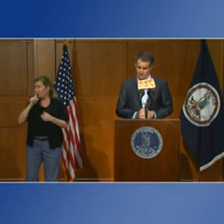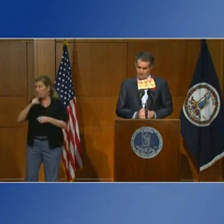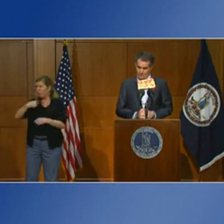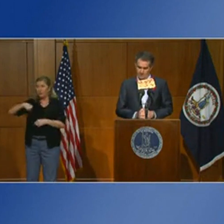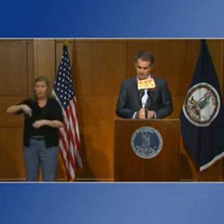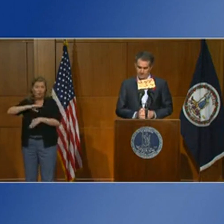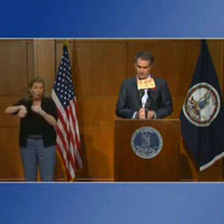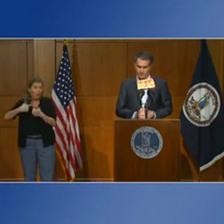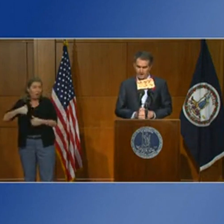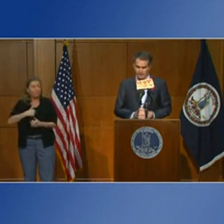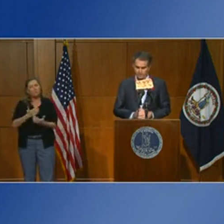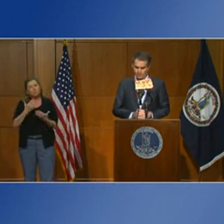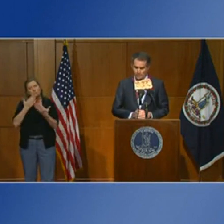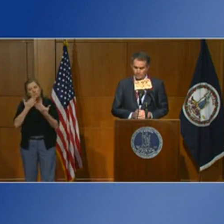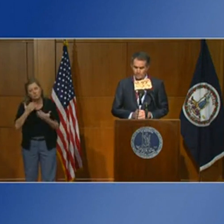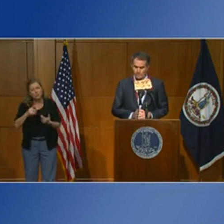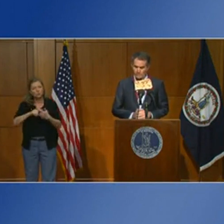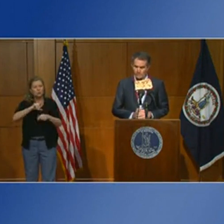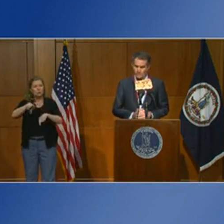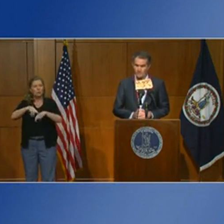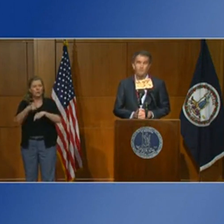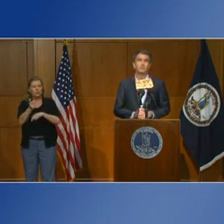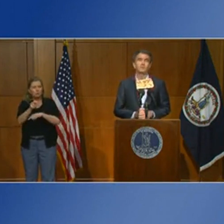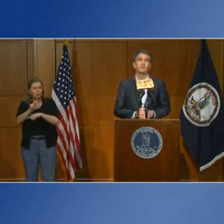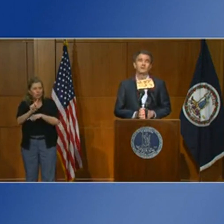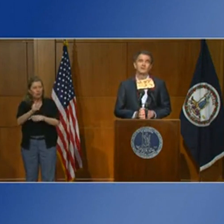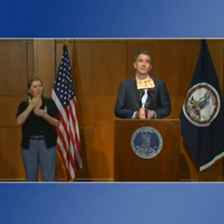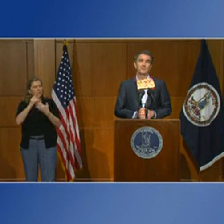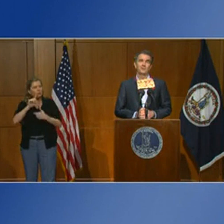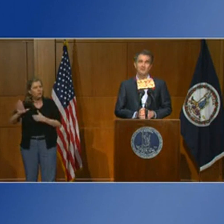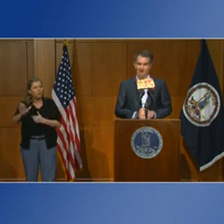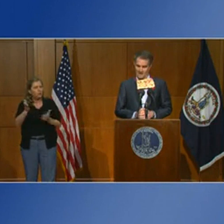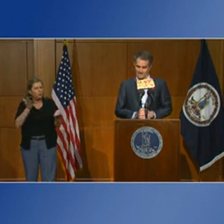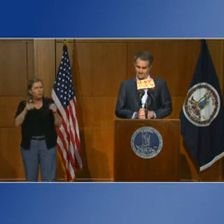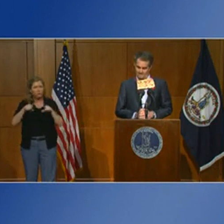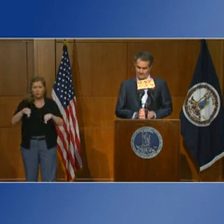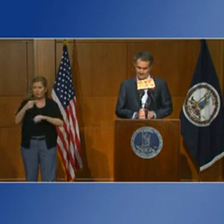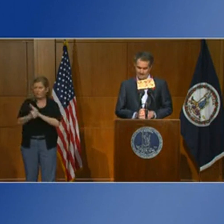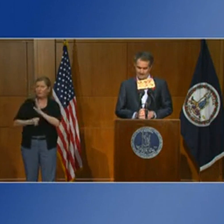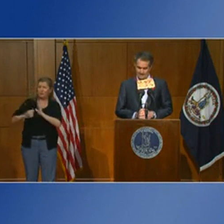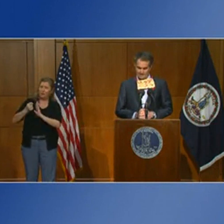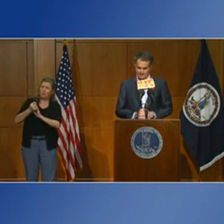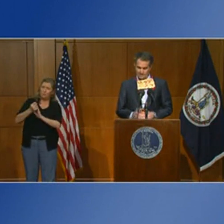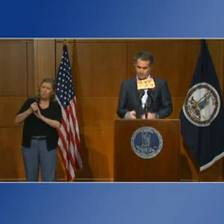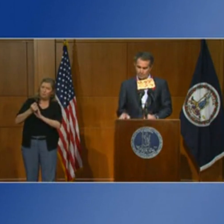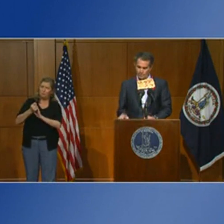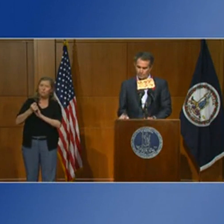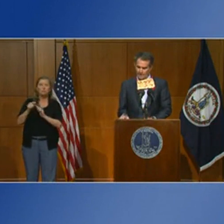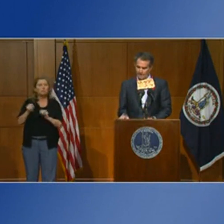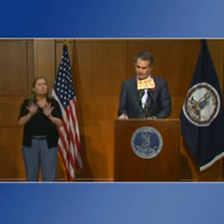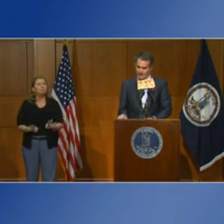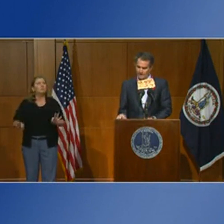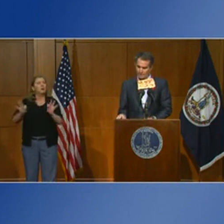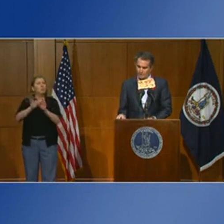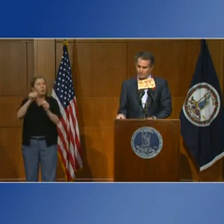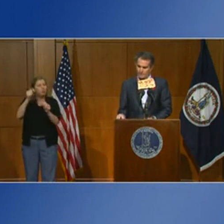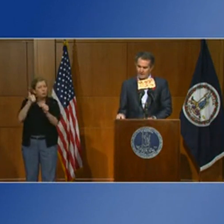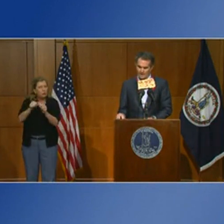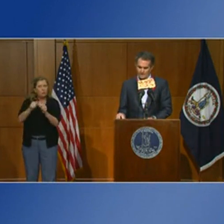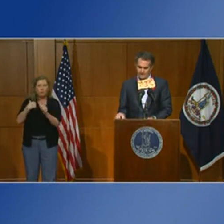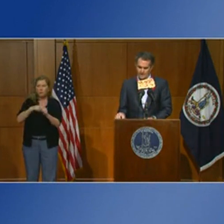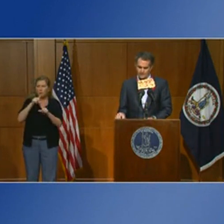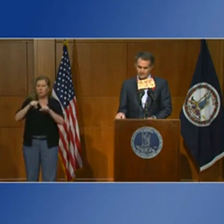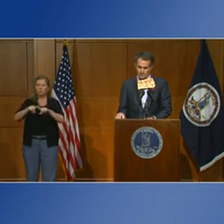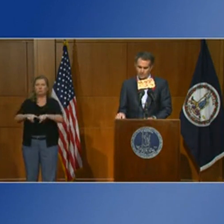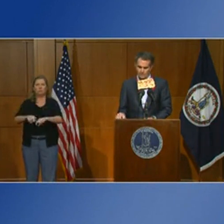us are to our National Guard members for their service during this time. And this is an important reminder of how much we rely